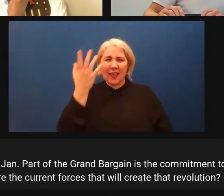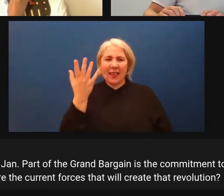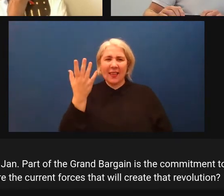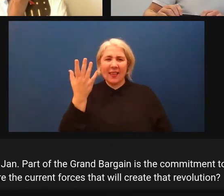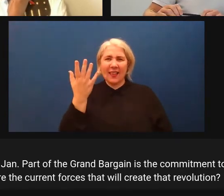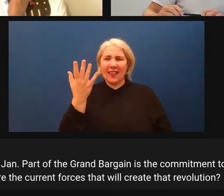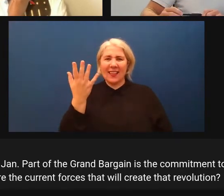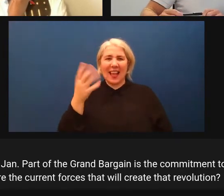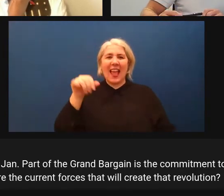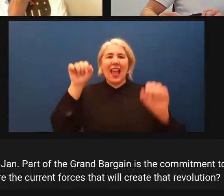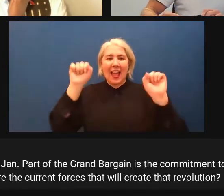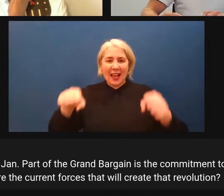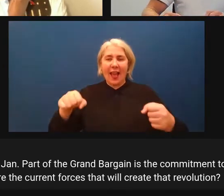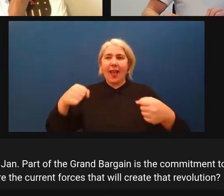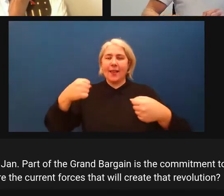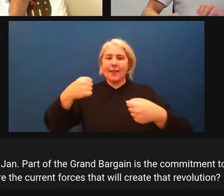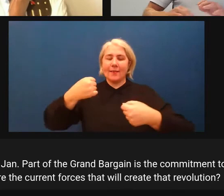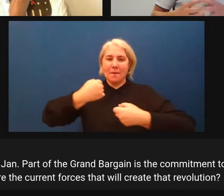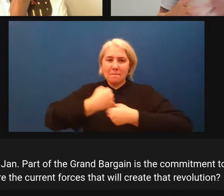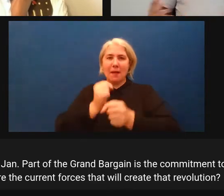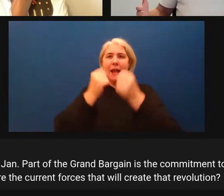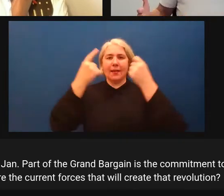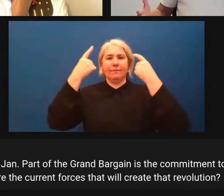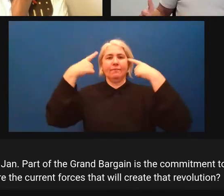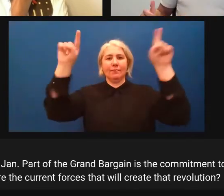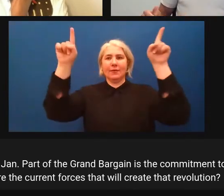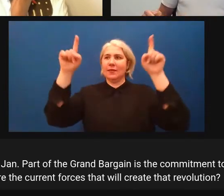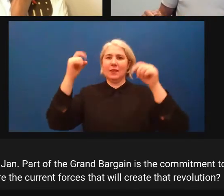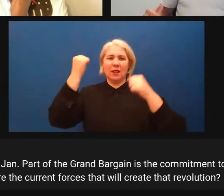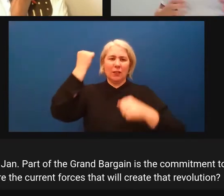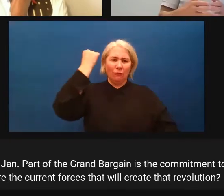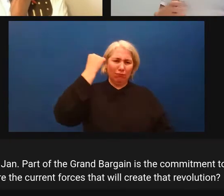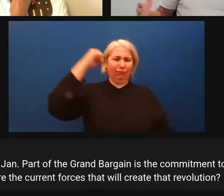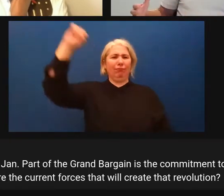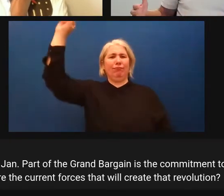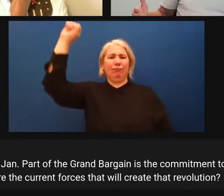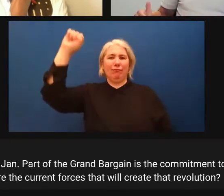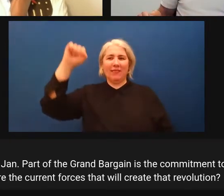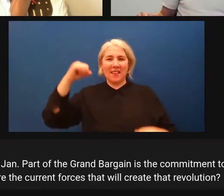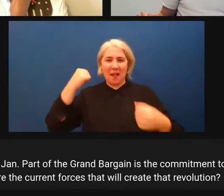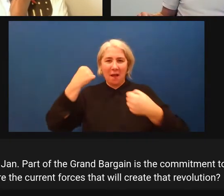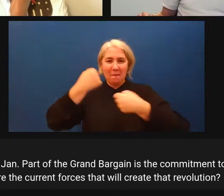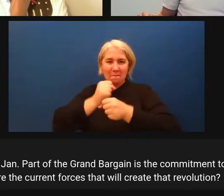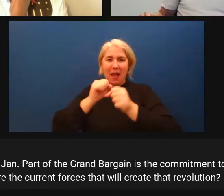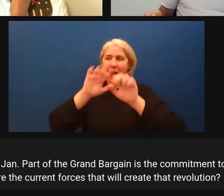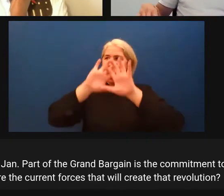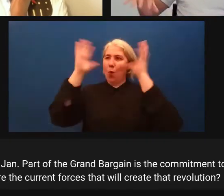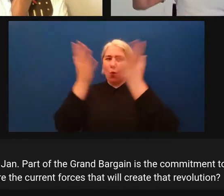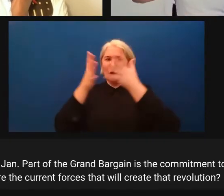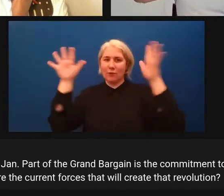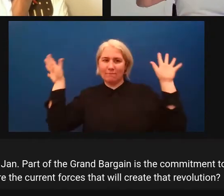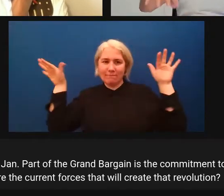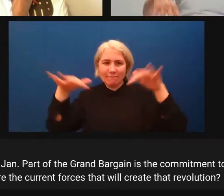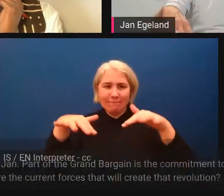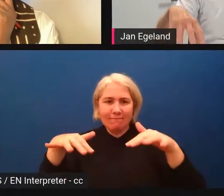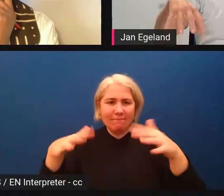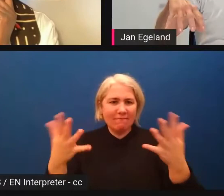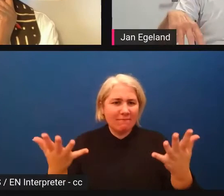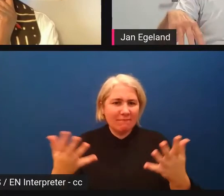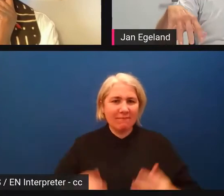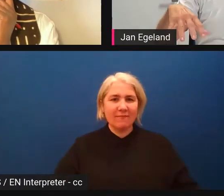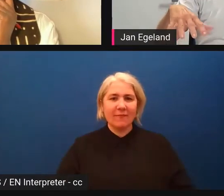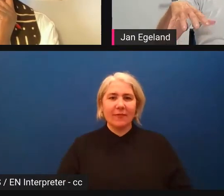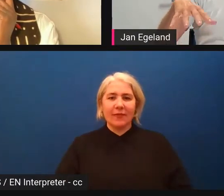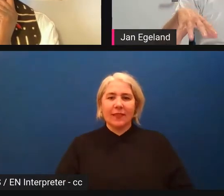create that revolution? Well, the current forces are really those who are in the grand bargain. I mean, I think